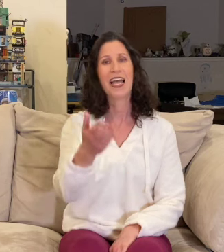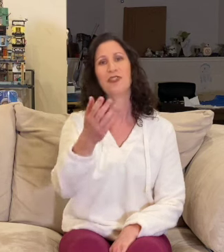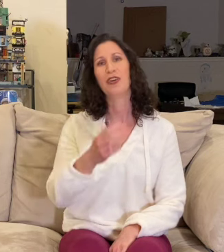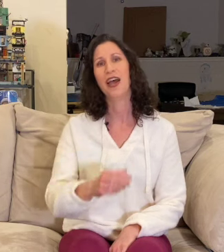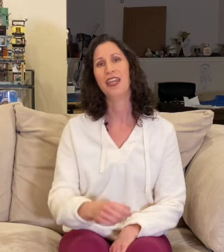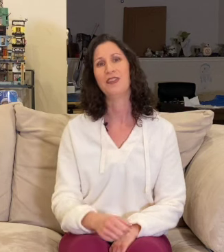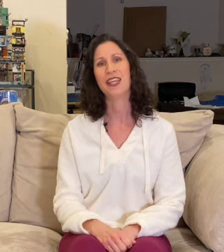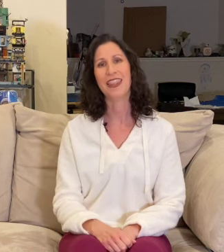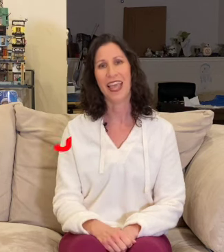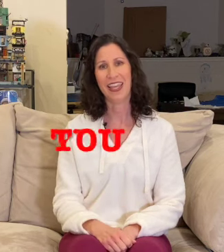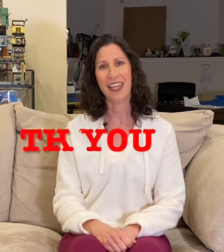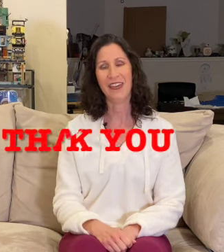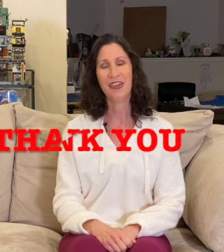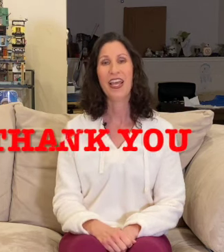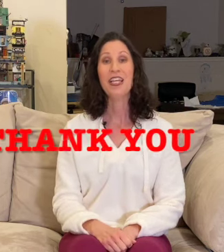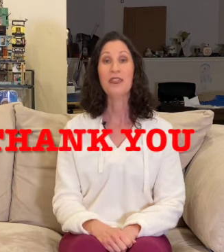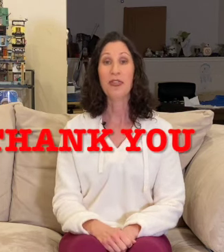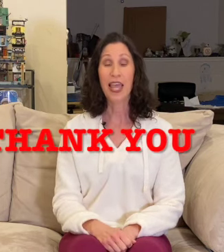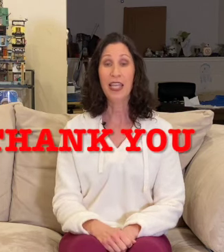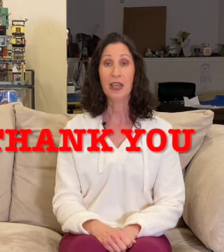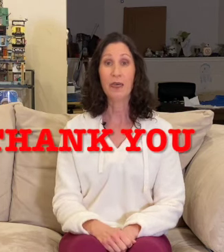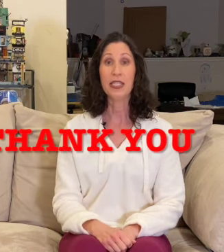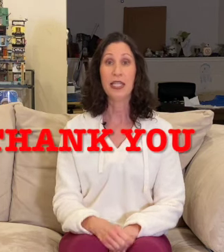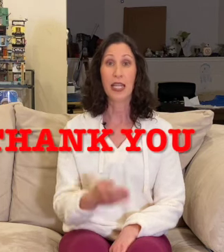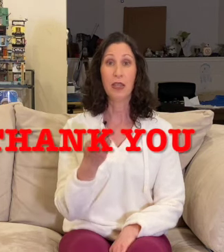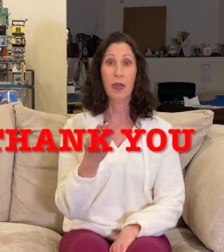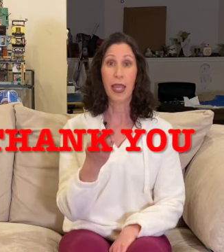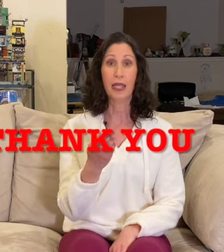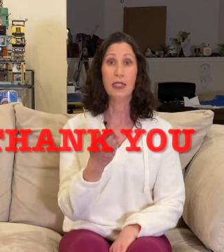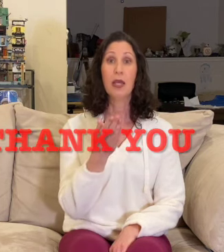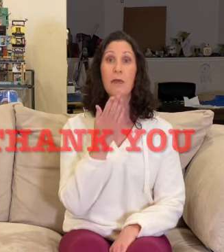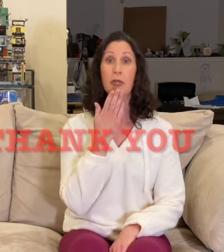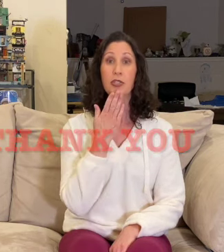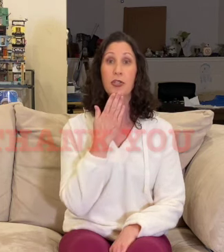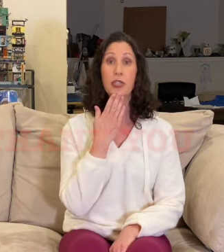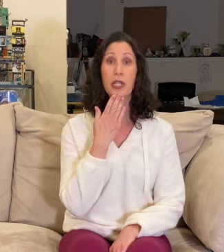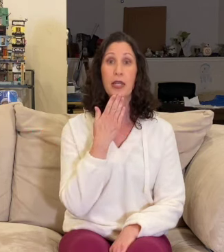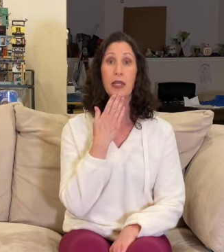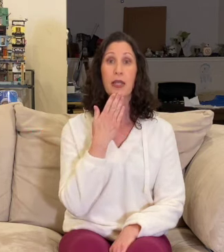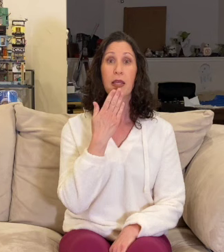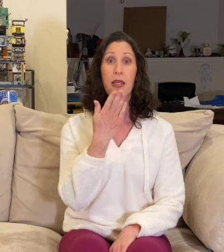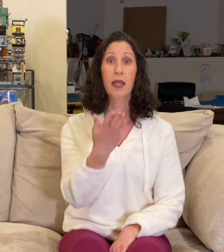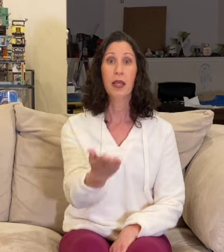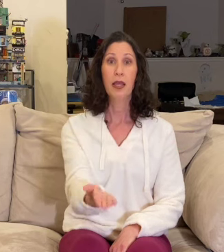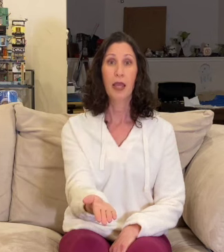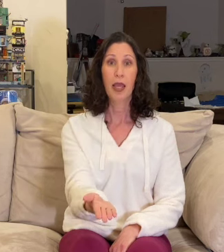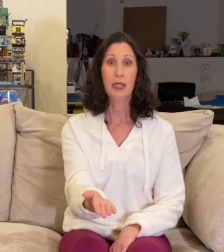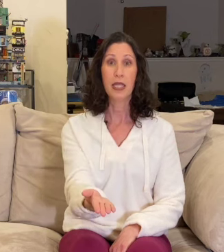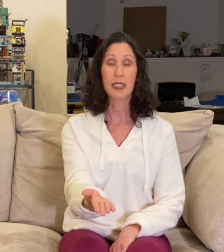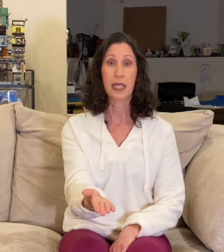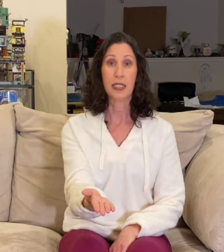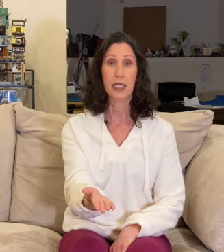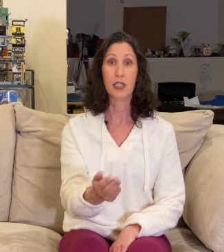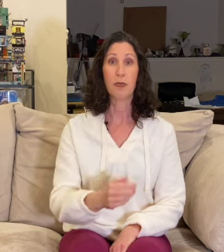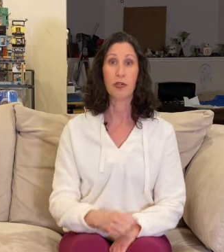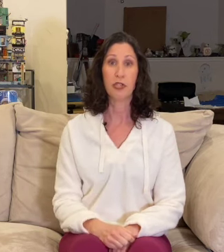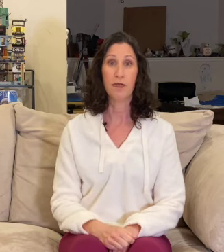That's right, you say thank you. So thank you is taking your hand, put it to your chin, and extending it to the person in front